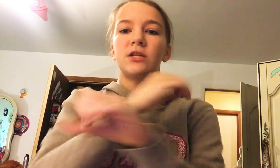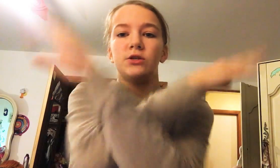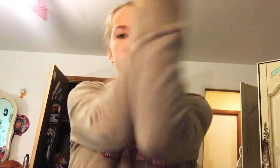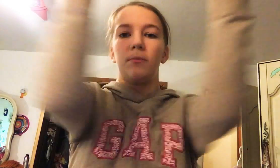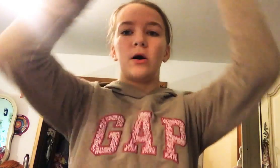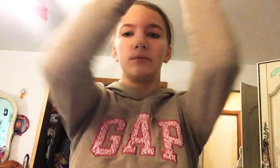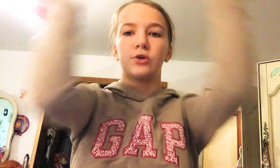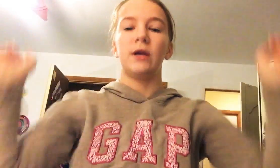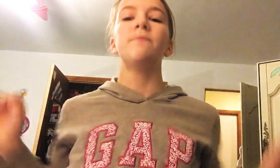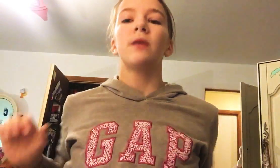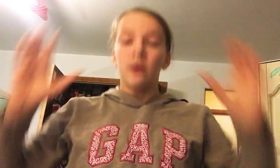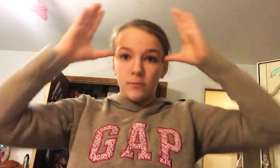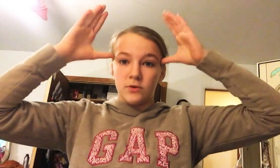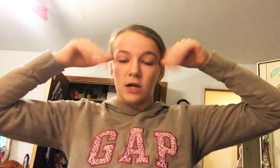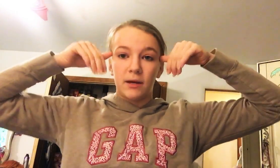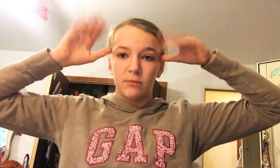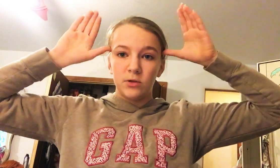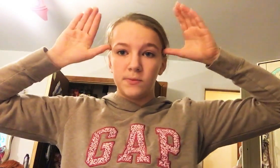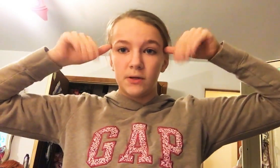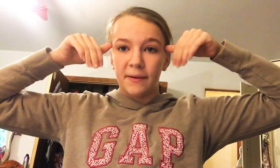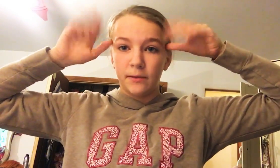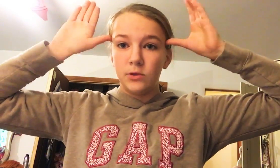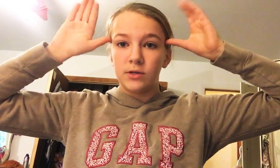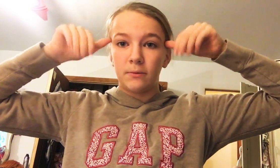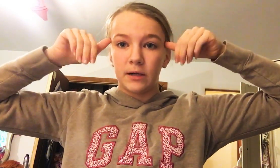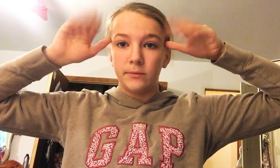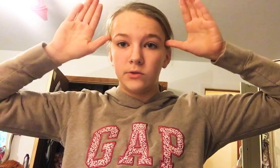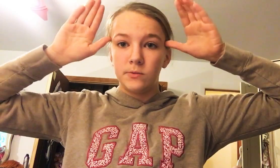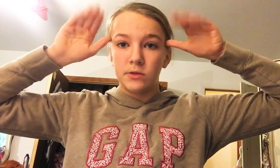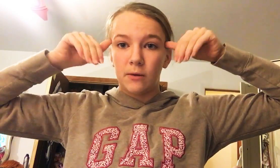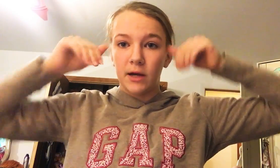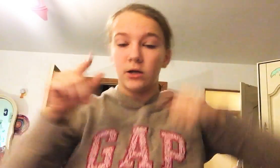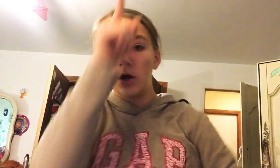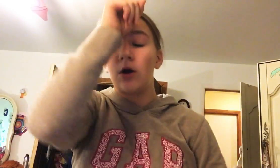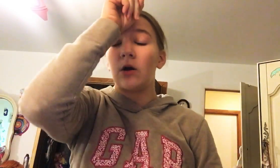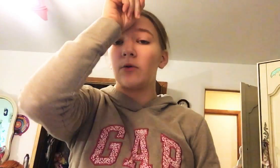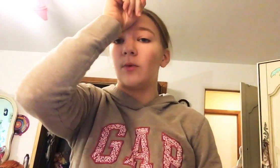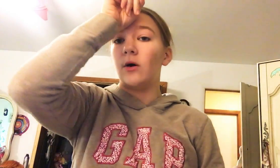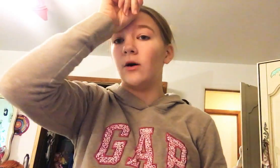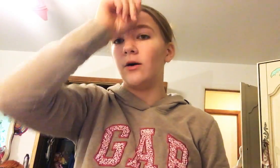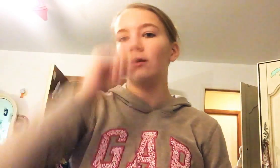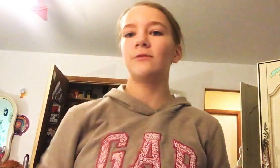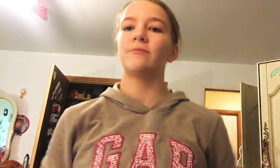into a palm tree. Moose, alpaca, moose, moose, alpaca, moose, alpaca, moose, moose, alpaca, narwhal.